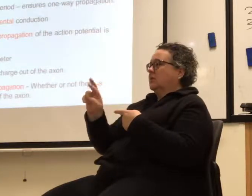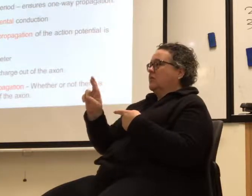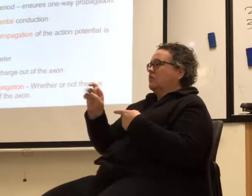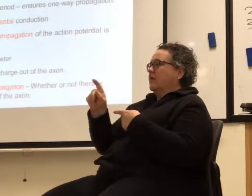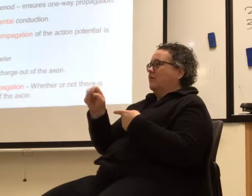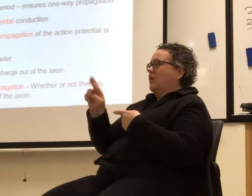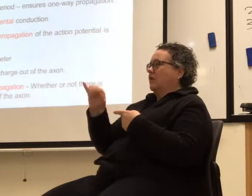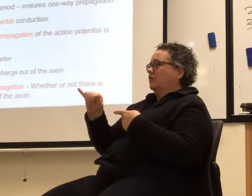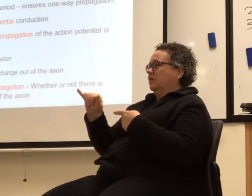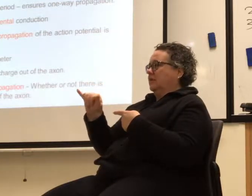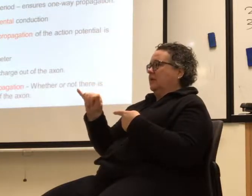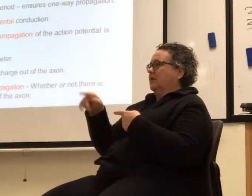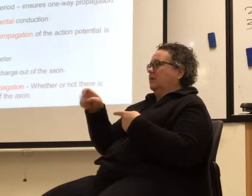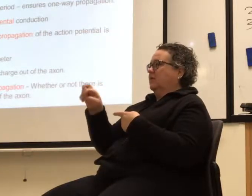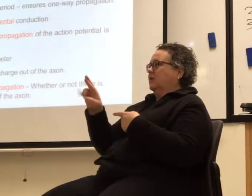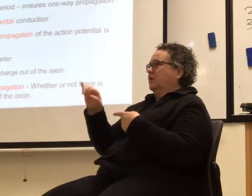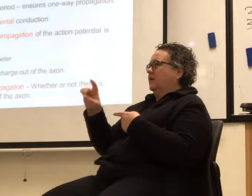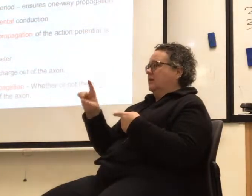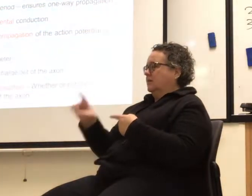refractory